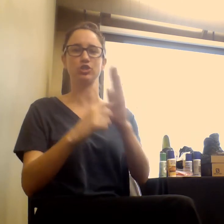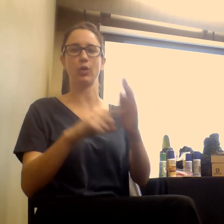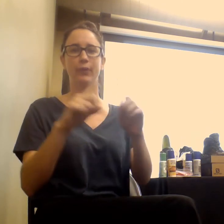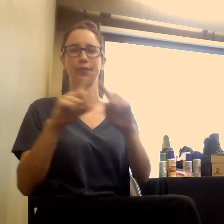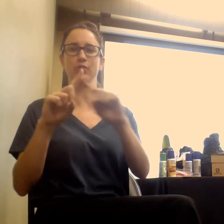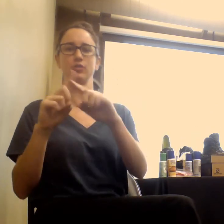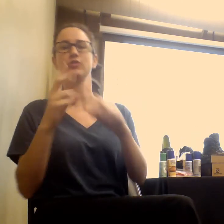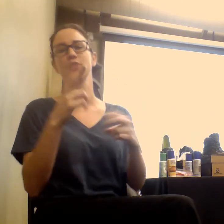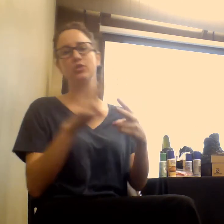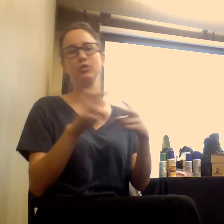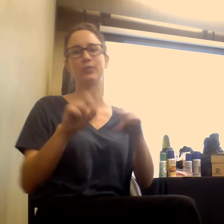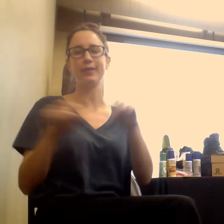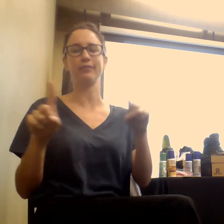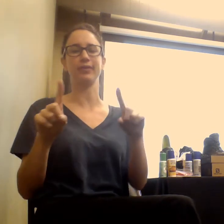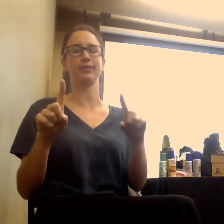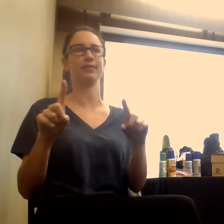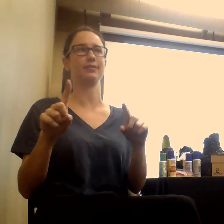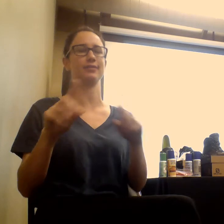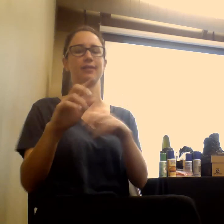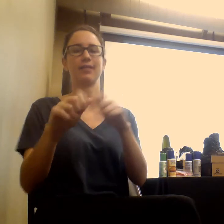You just pull it like that way.